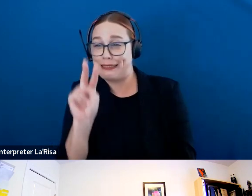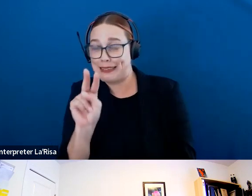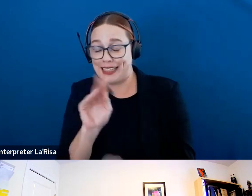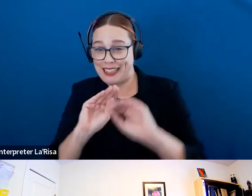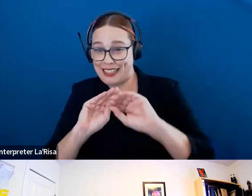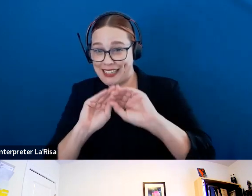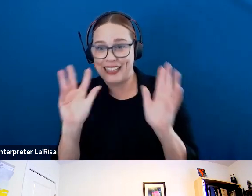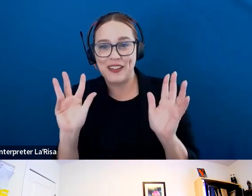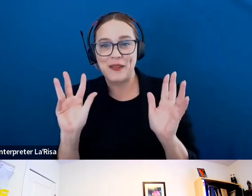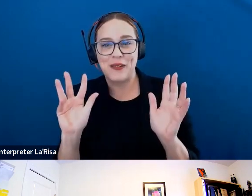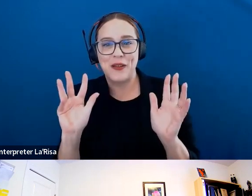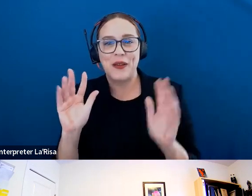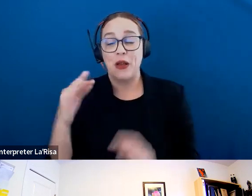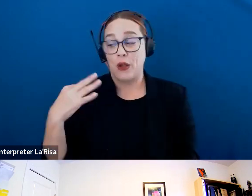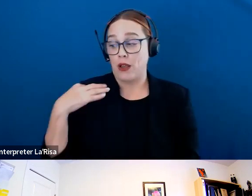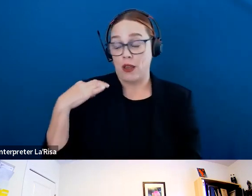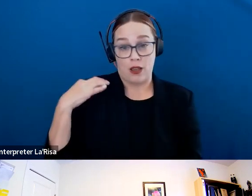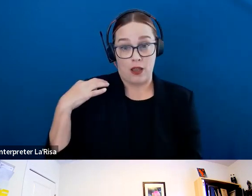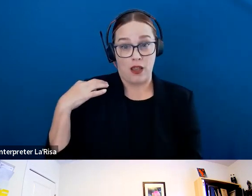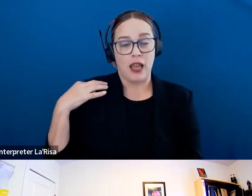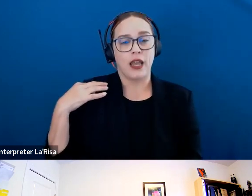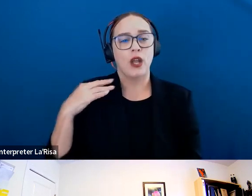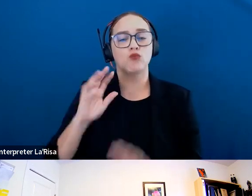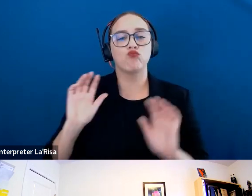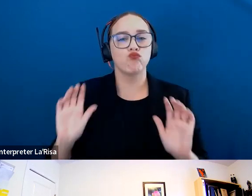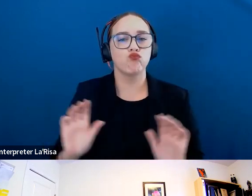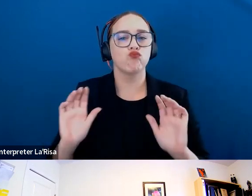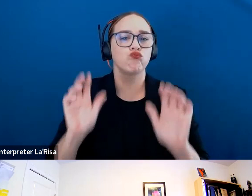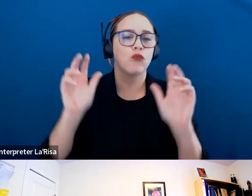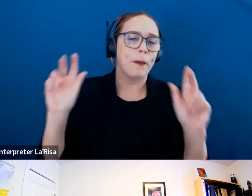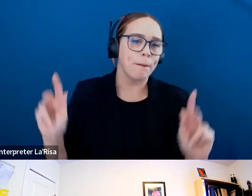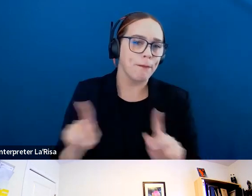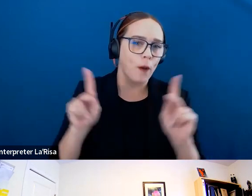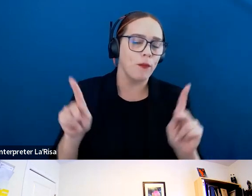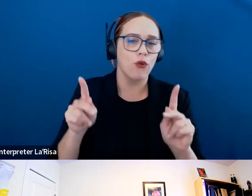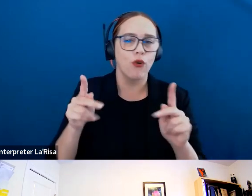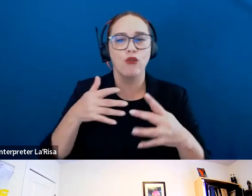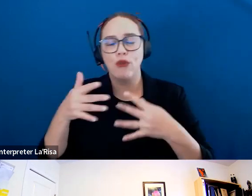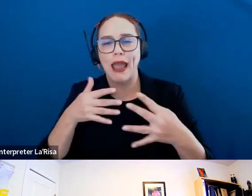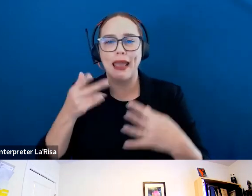of a paisley purple, pink, gray top with a blue background.